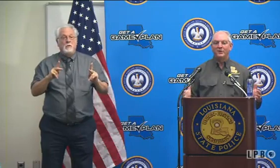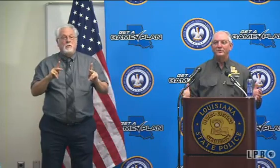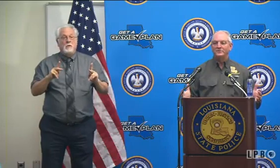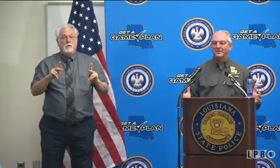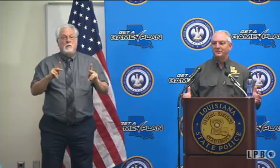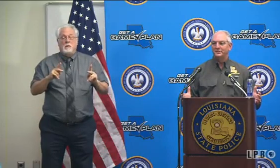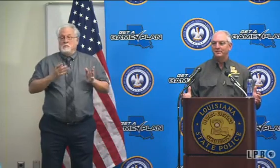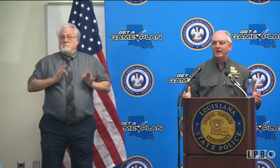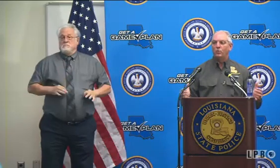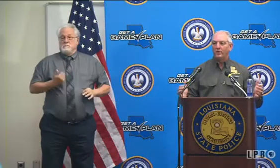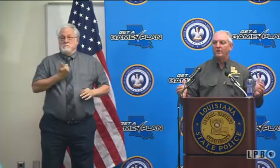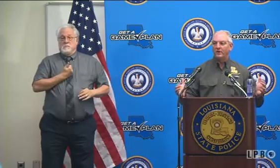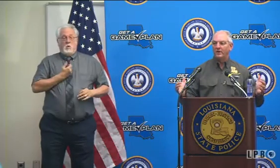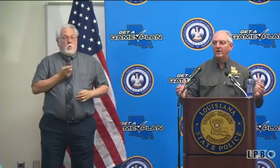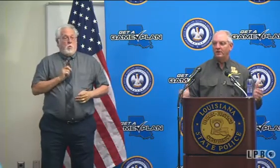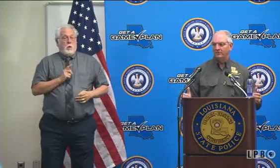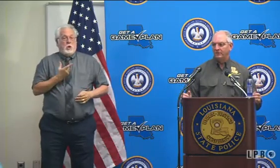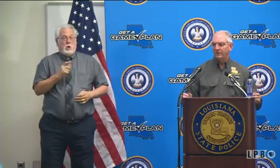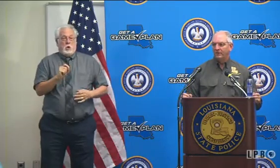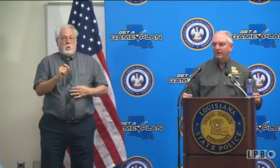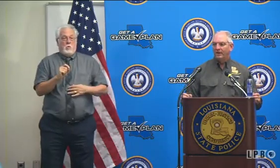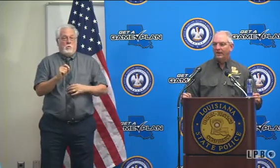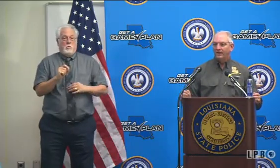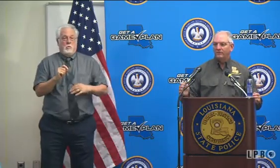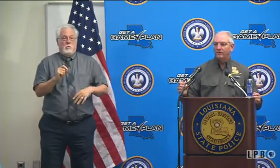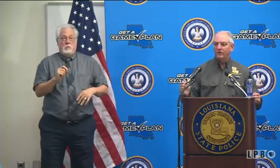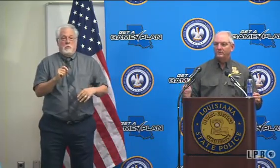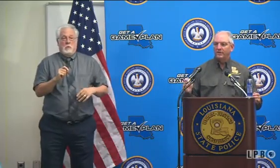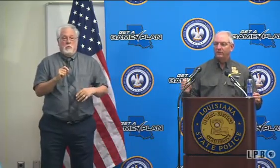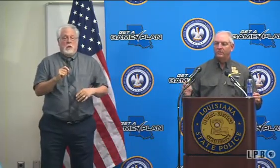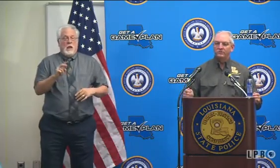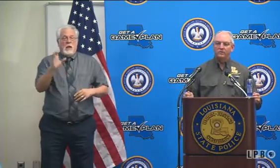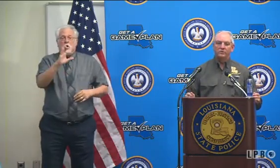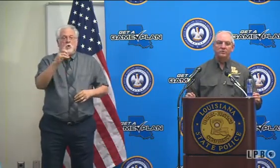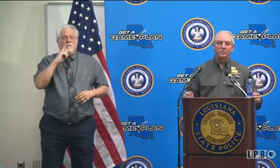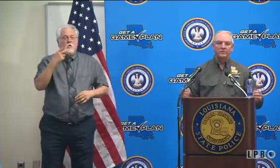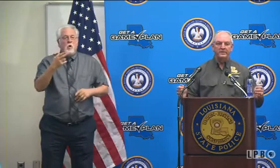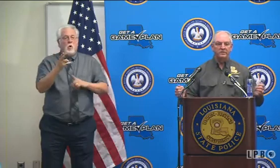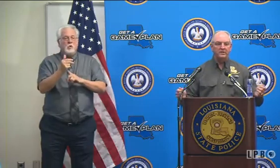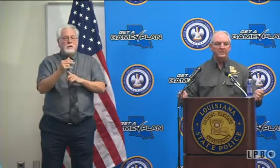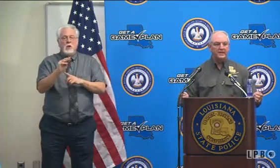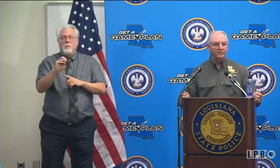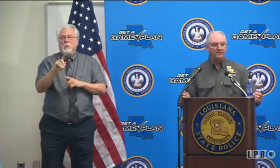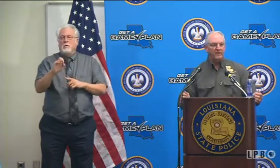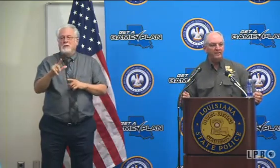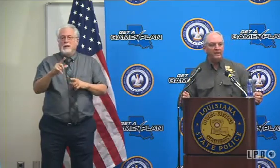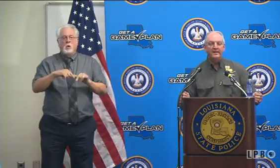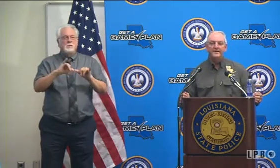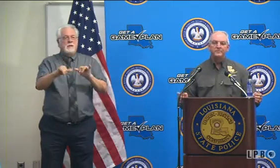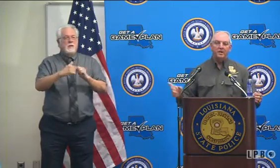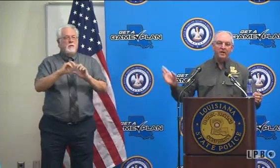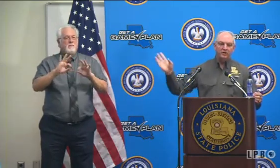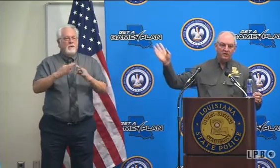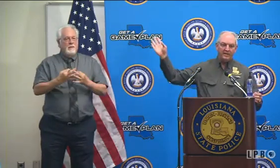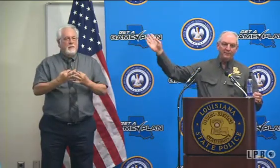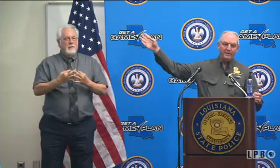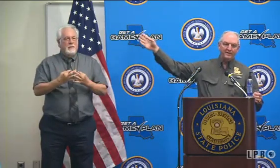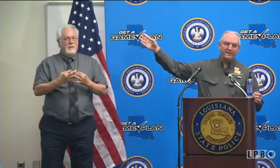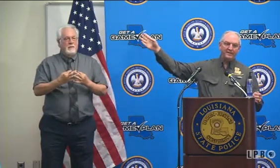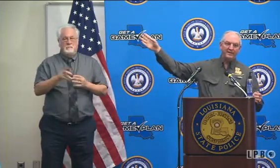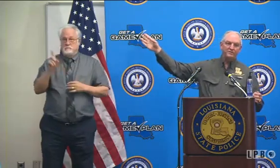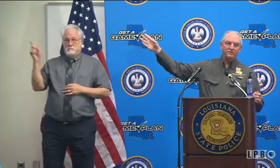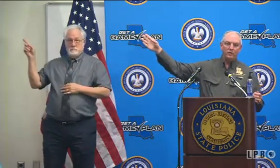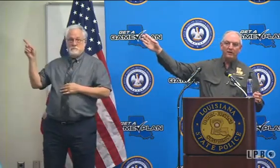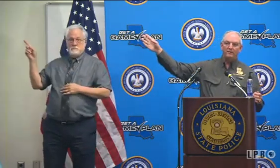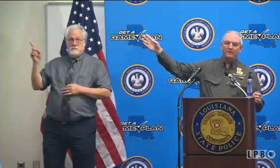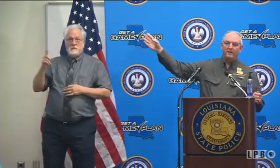making their own decisions about where they're going to go and look for a hotel or a motel room or potentially stay with family, you need to be